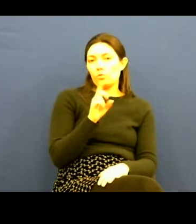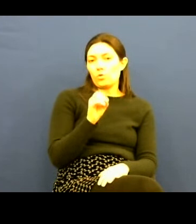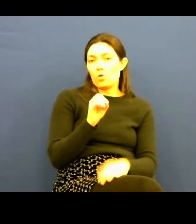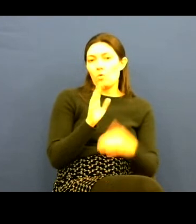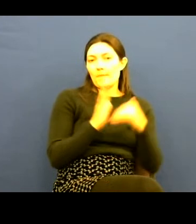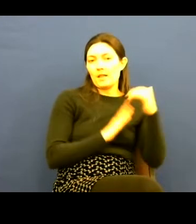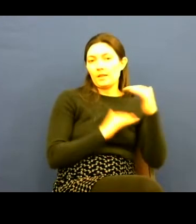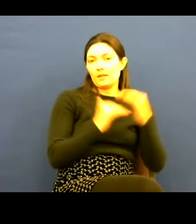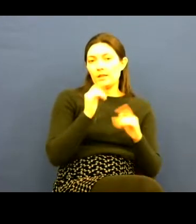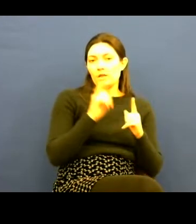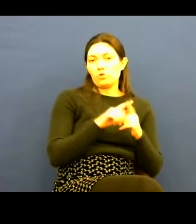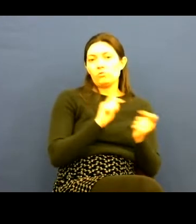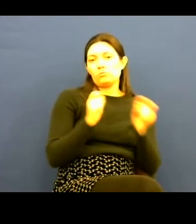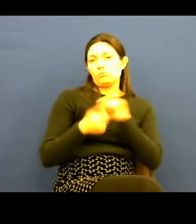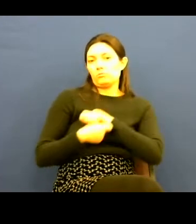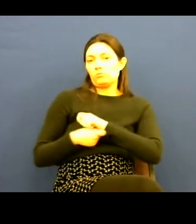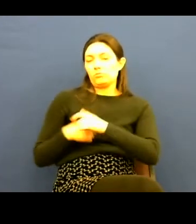operate